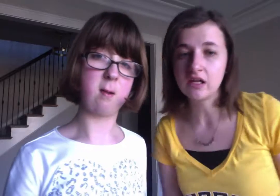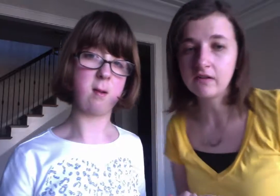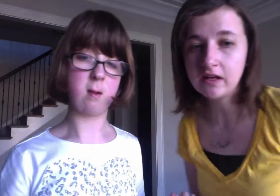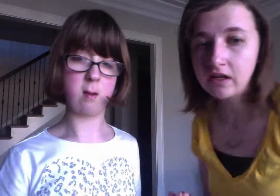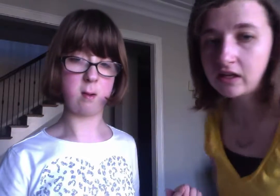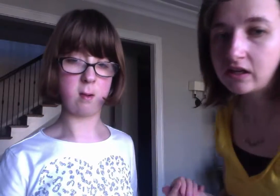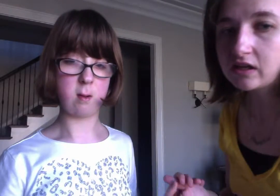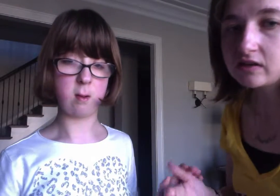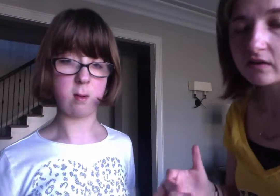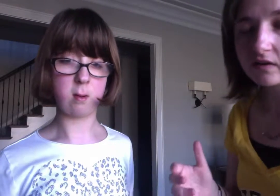giving.